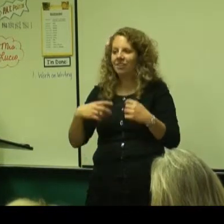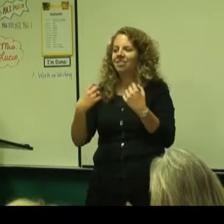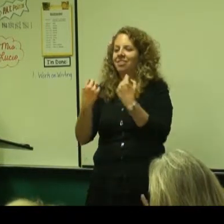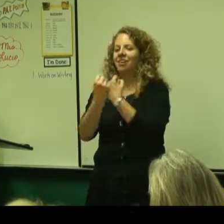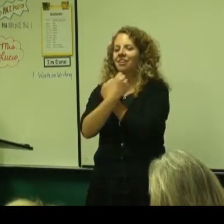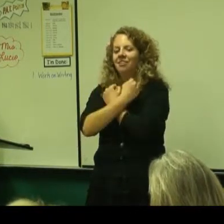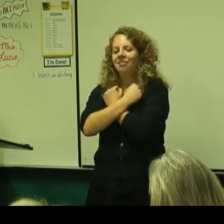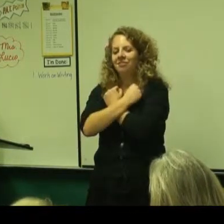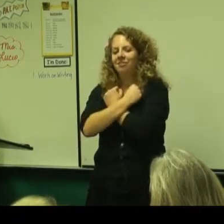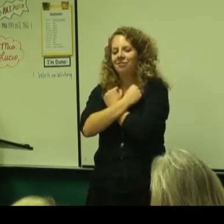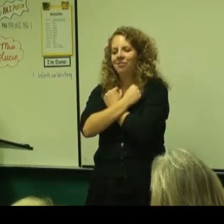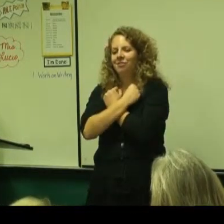love,